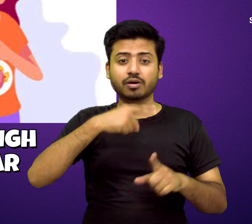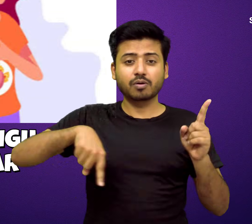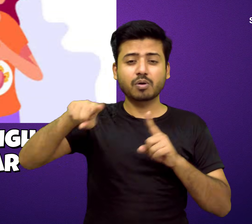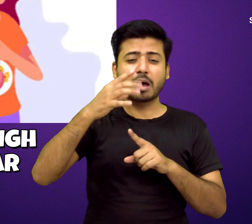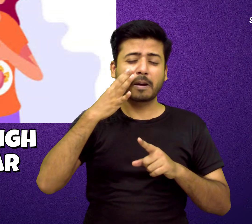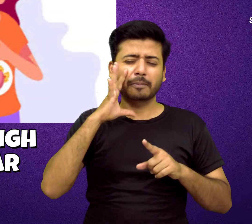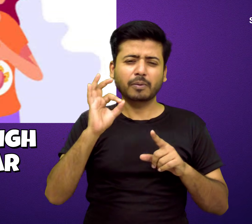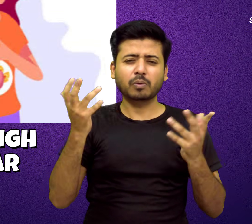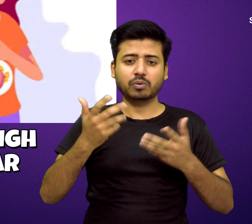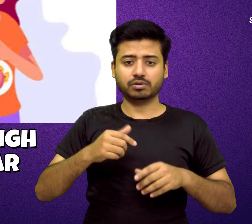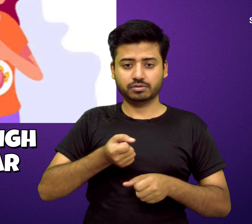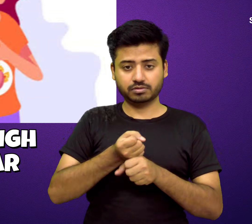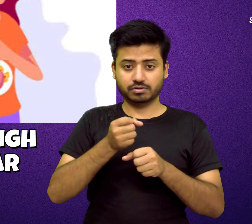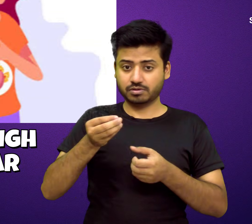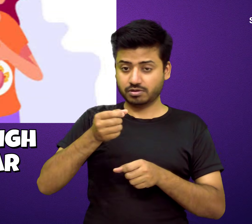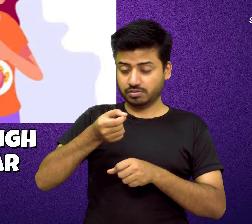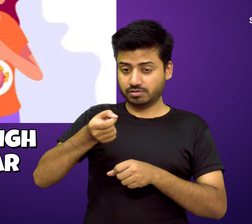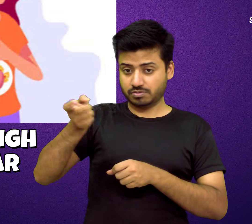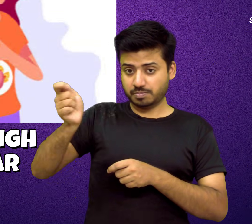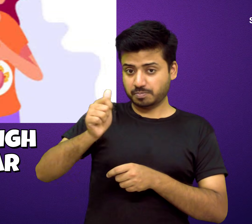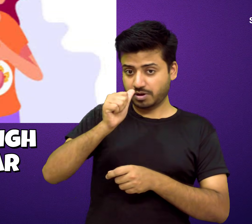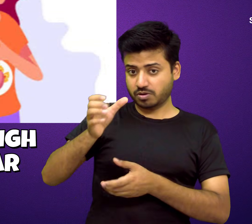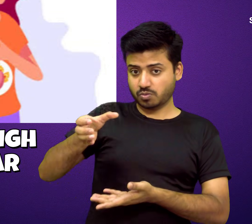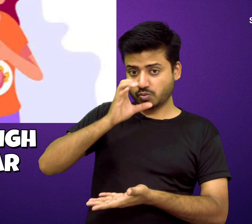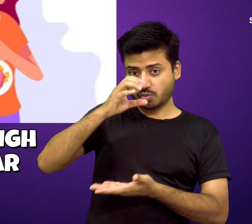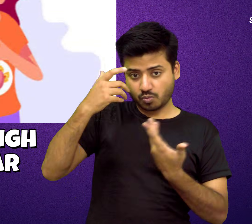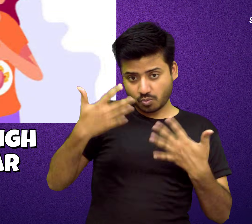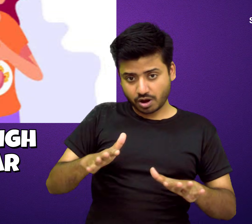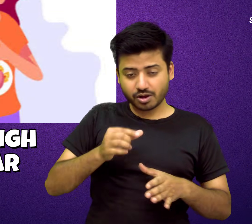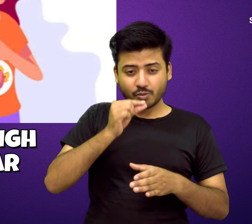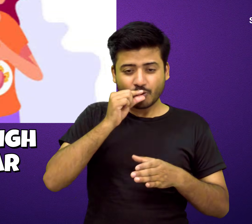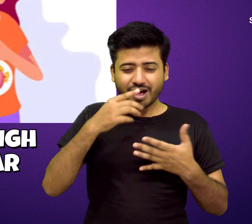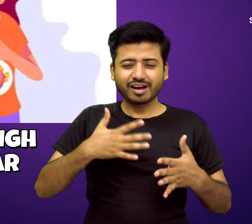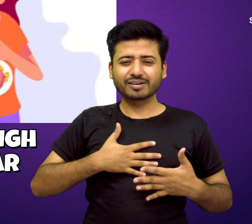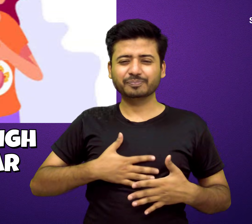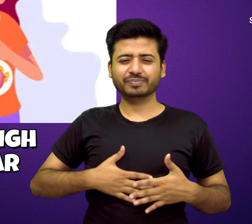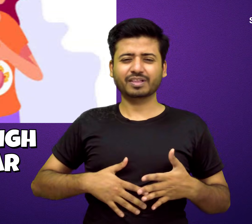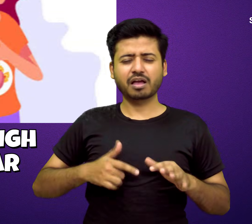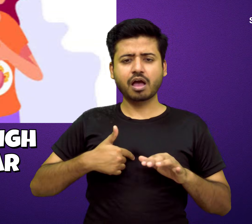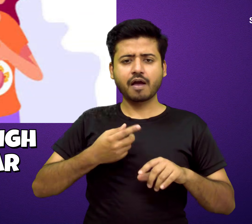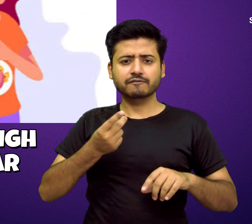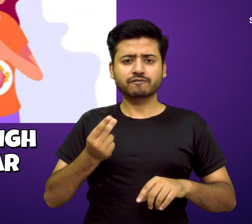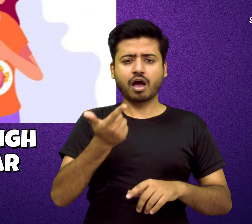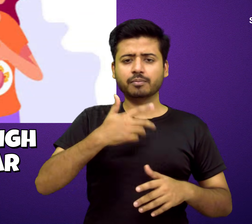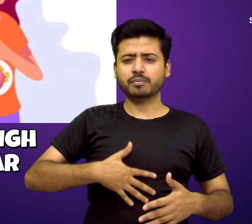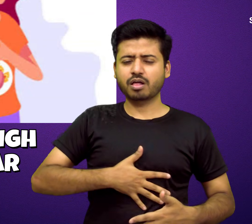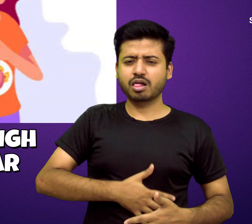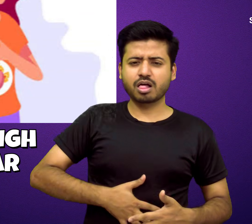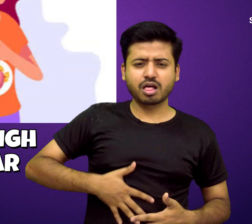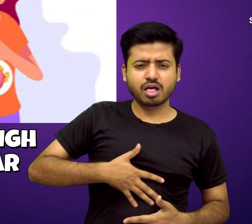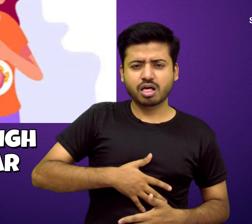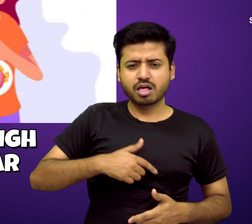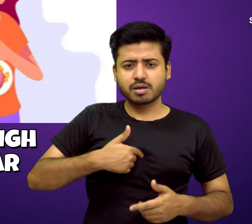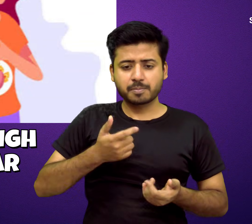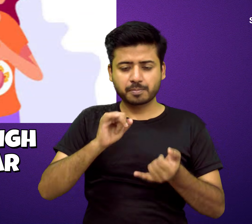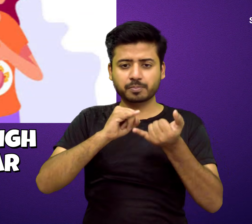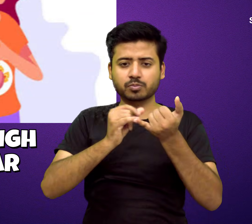no nutritional value. It also contains artificial sweeteners that have been linked to adverse health effects, but research is mixed.